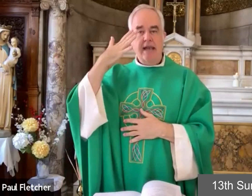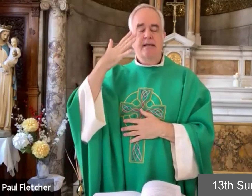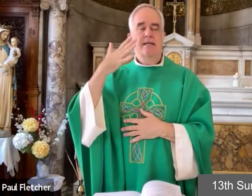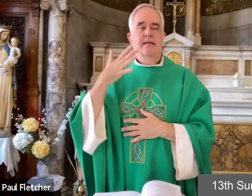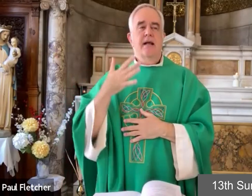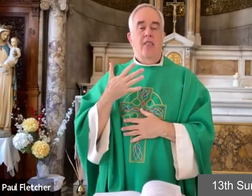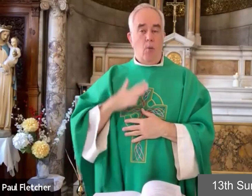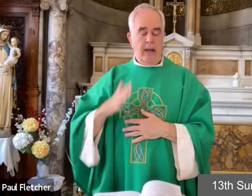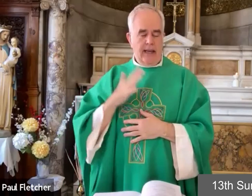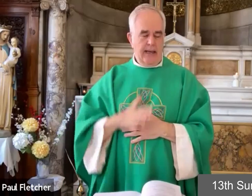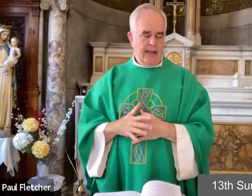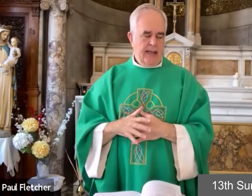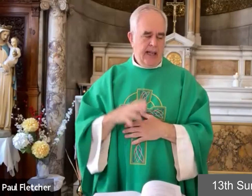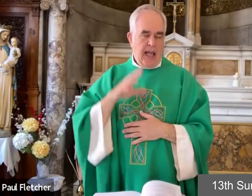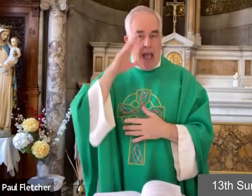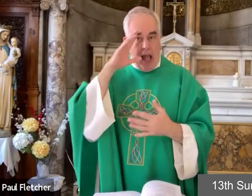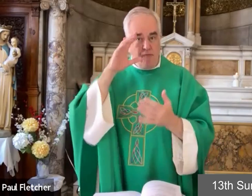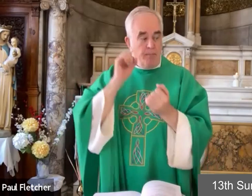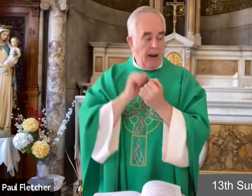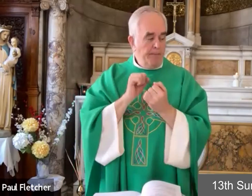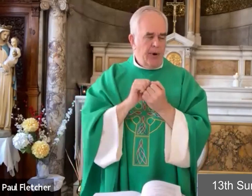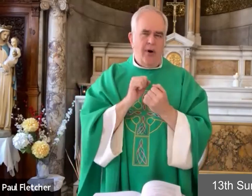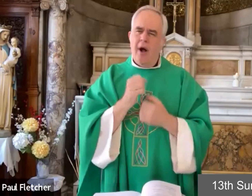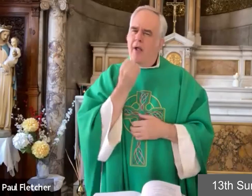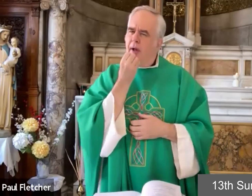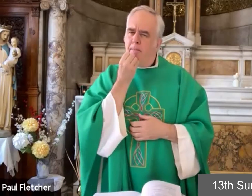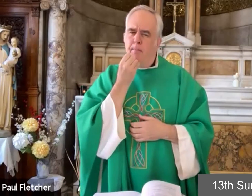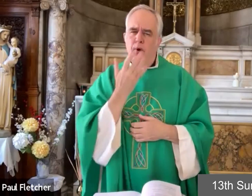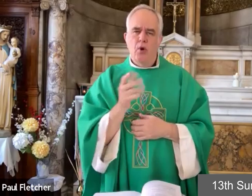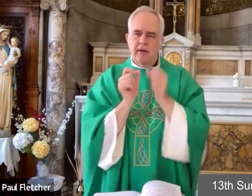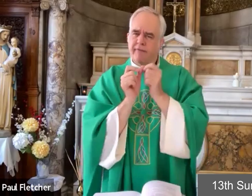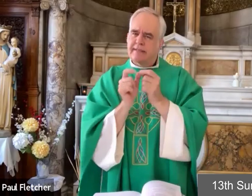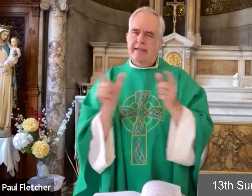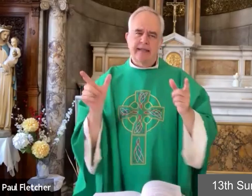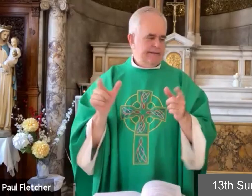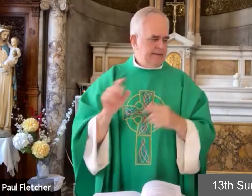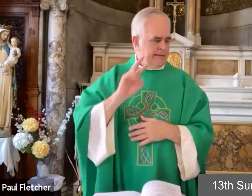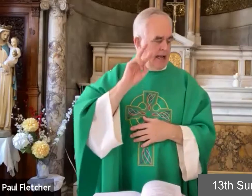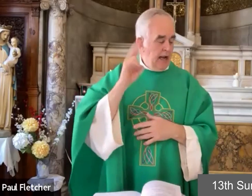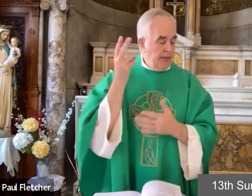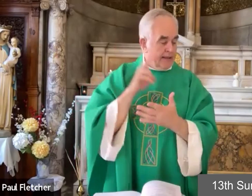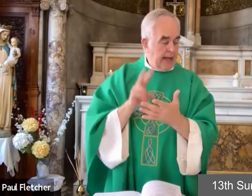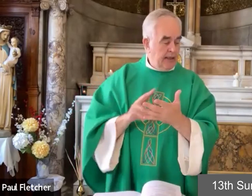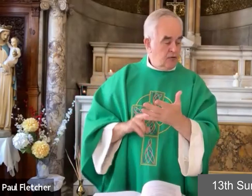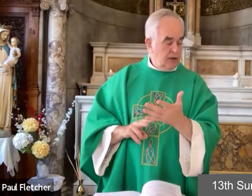grace that we need. And remember that beautiful sentence in the second